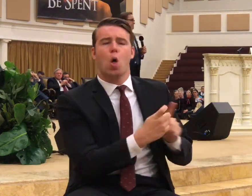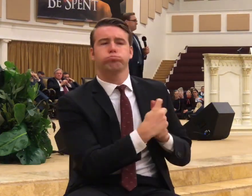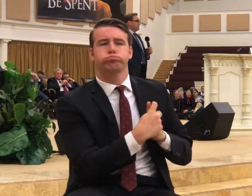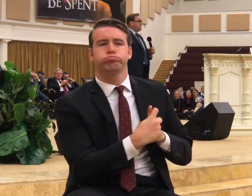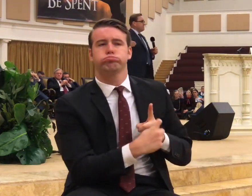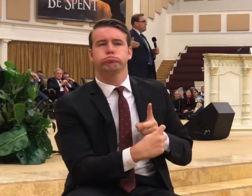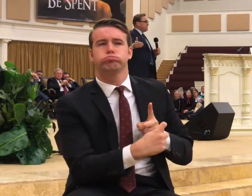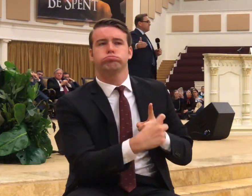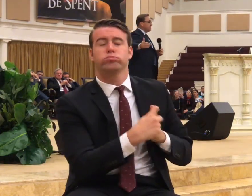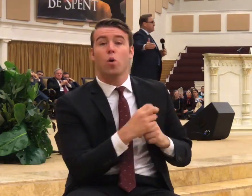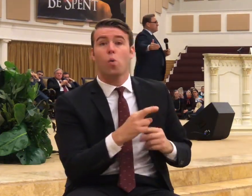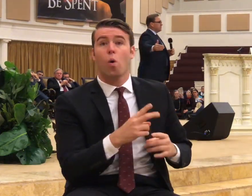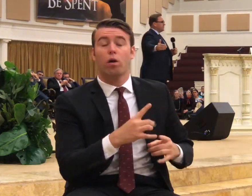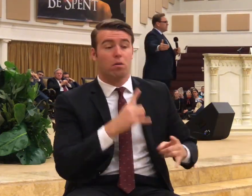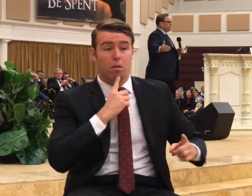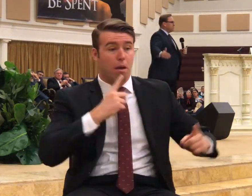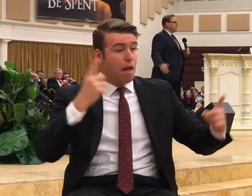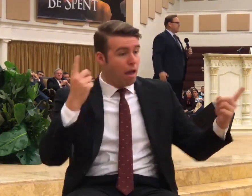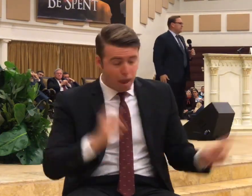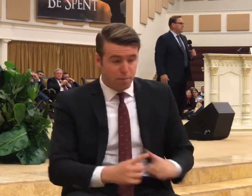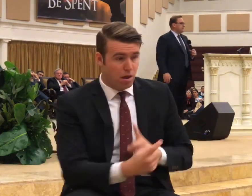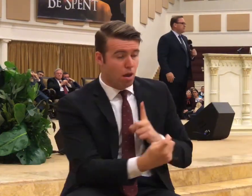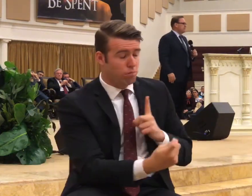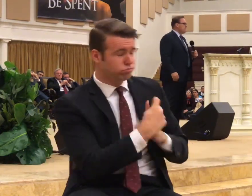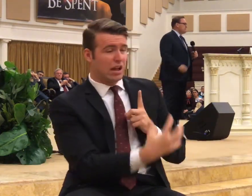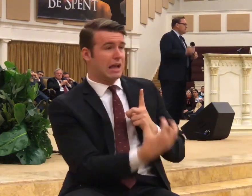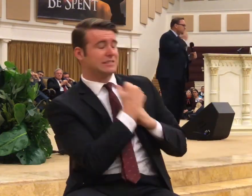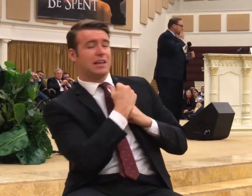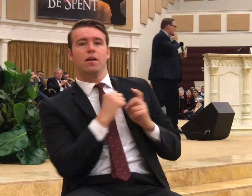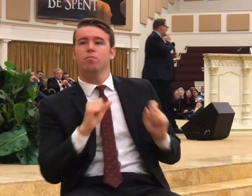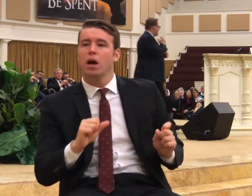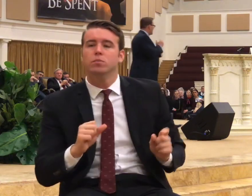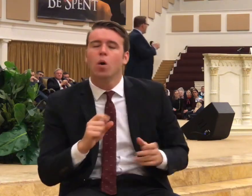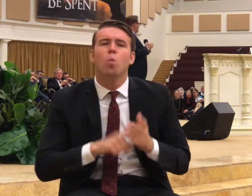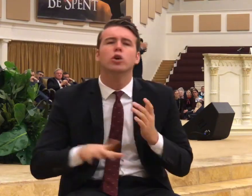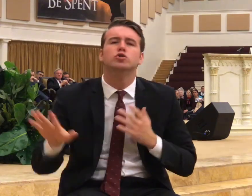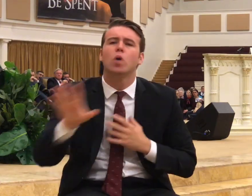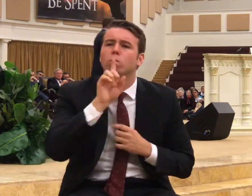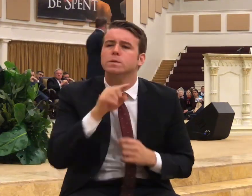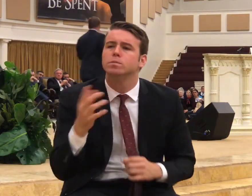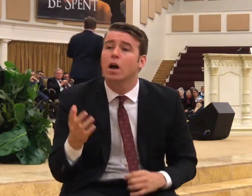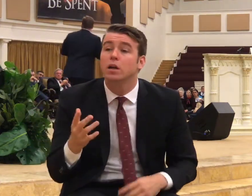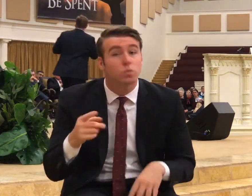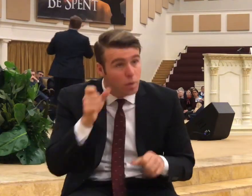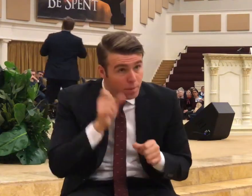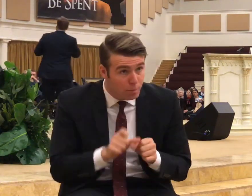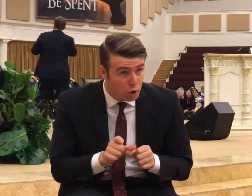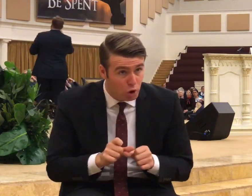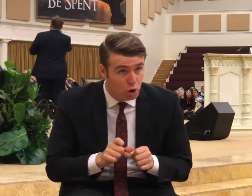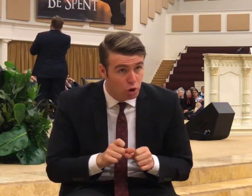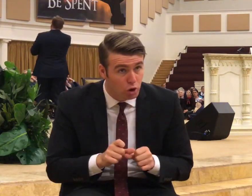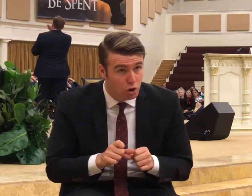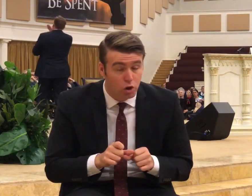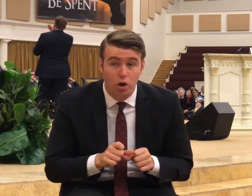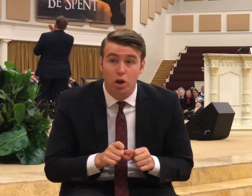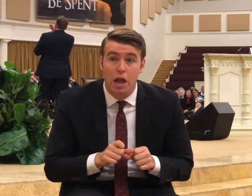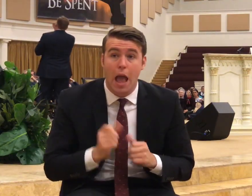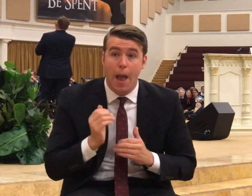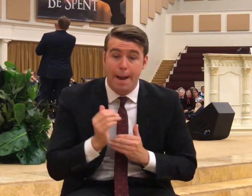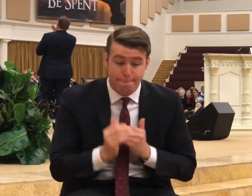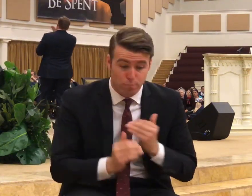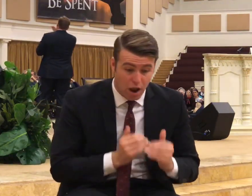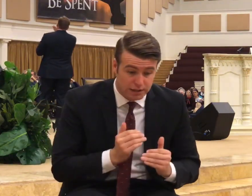time. What are you going to do with it? Now, remember,